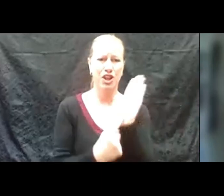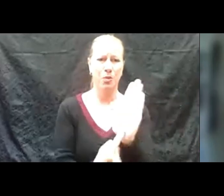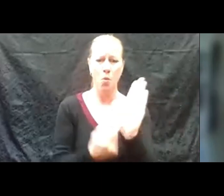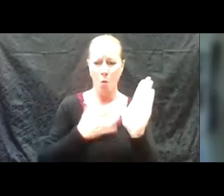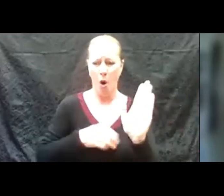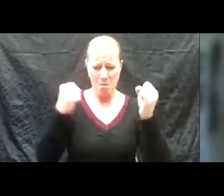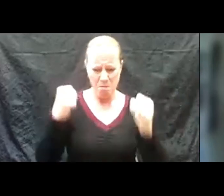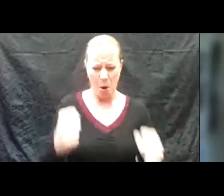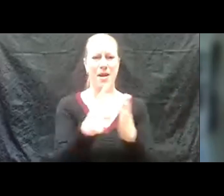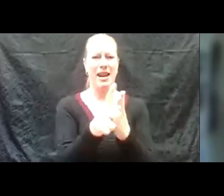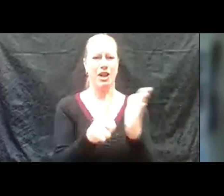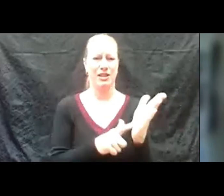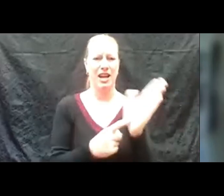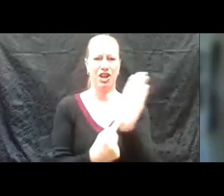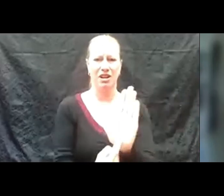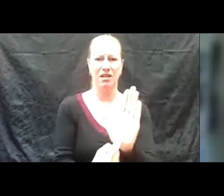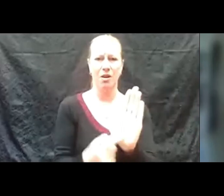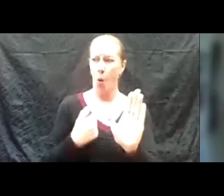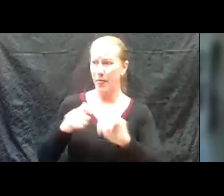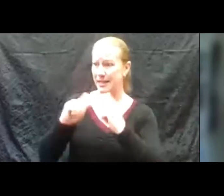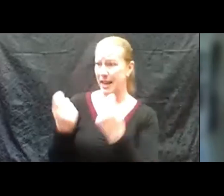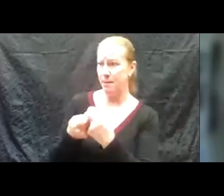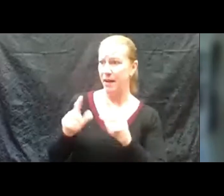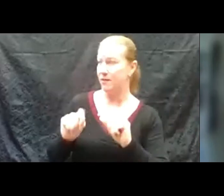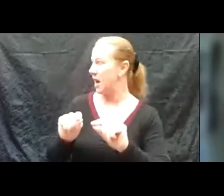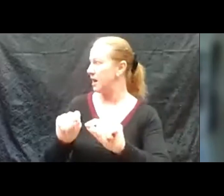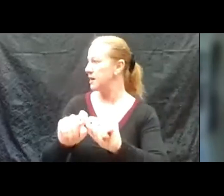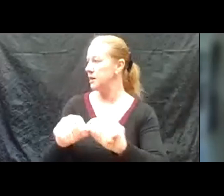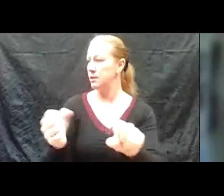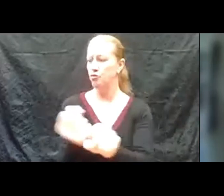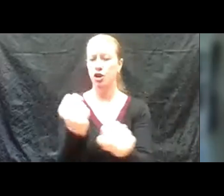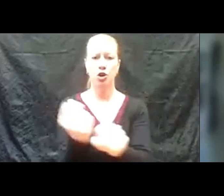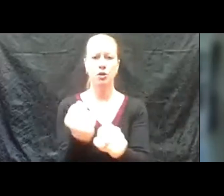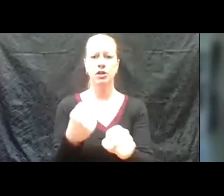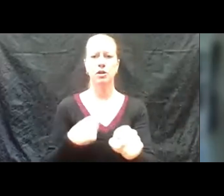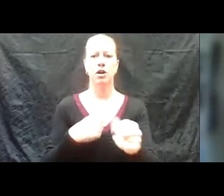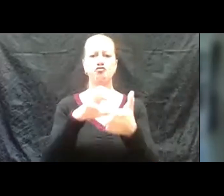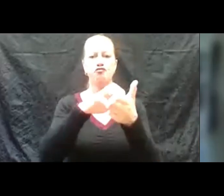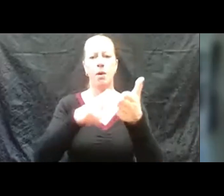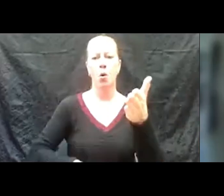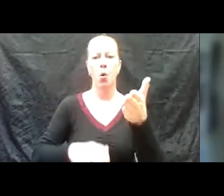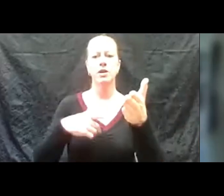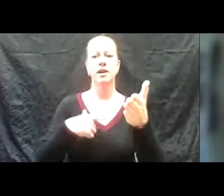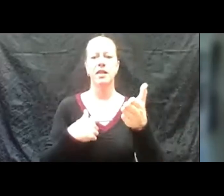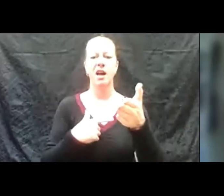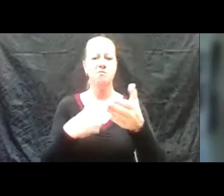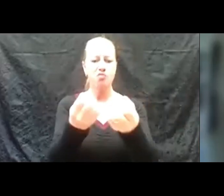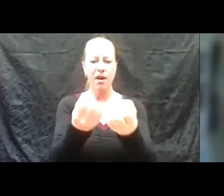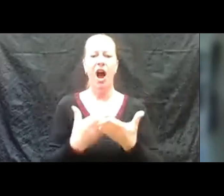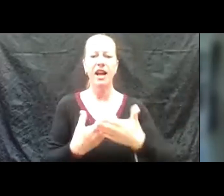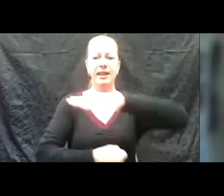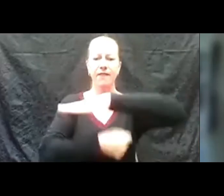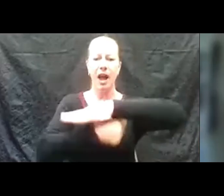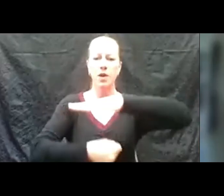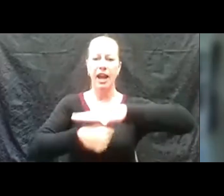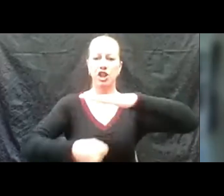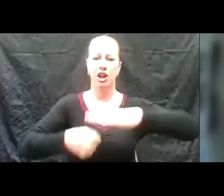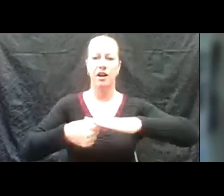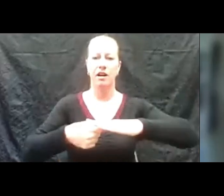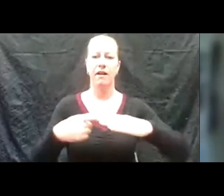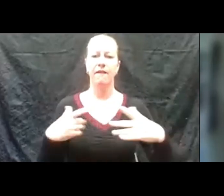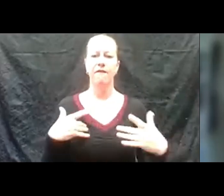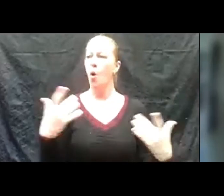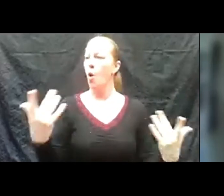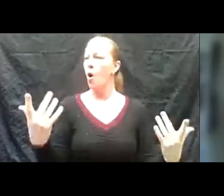think what Warren and the team have done is produced a report that gives us a really strong foundation for kind of